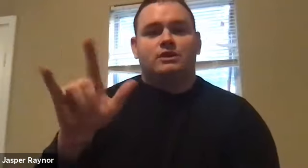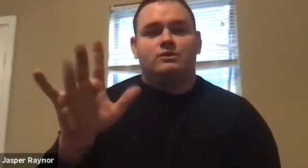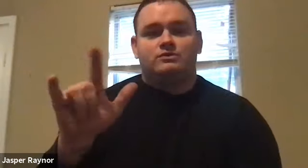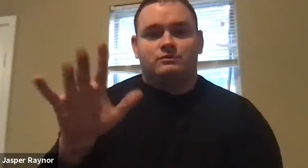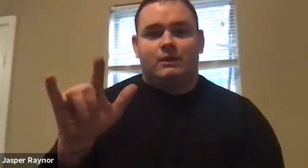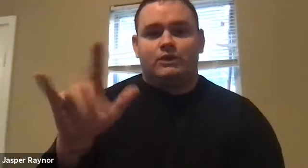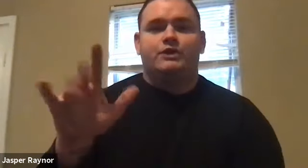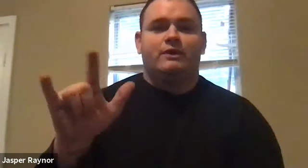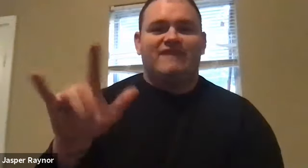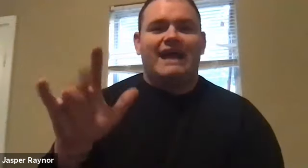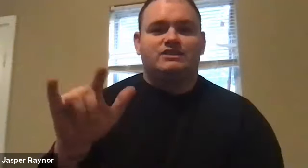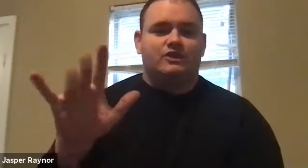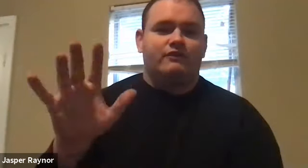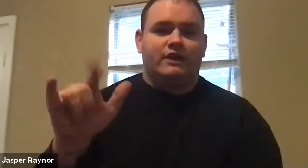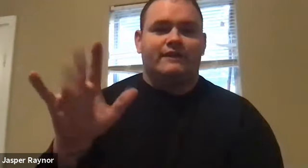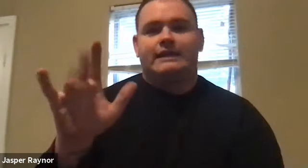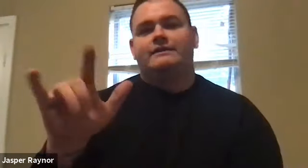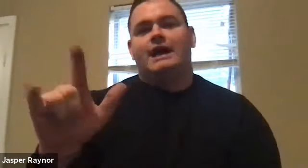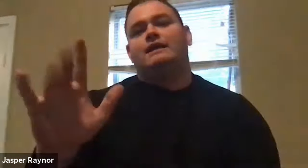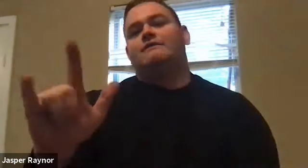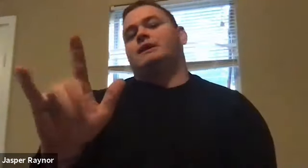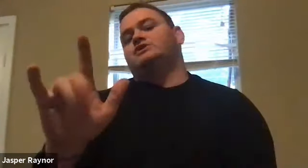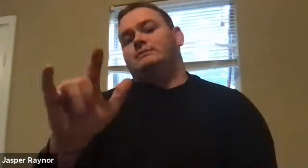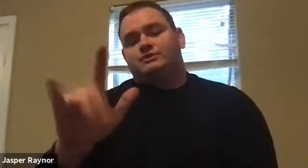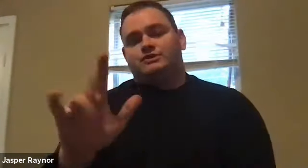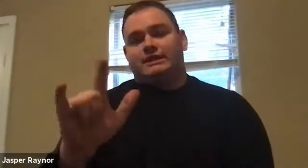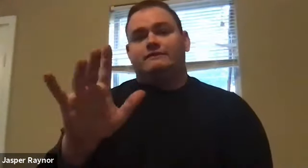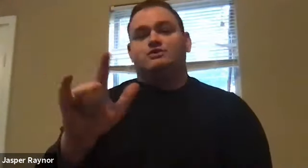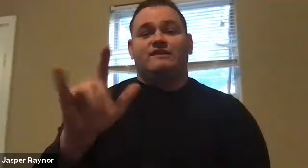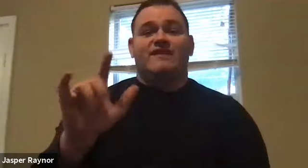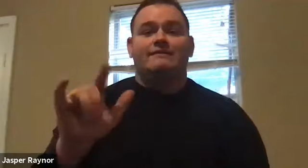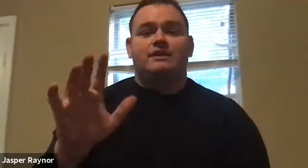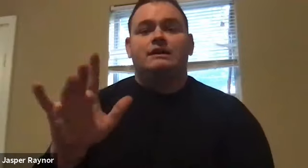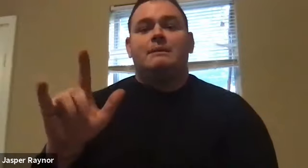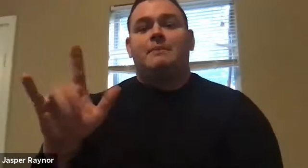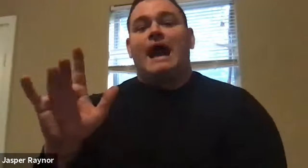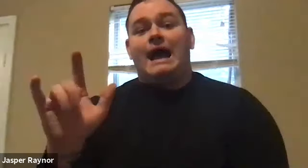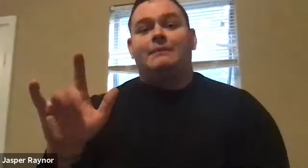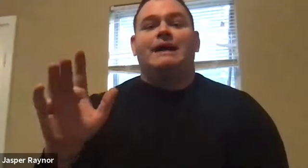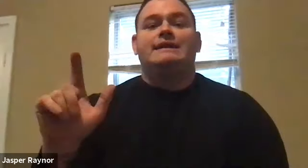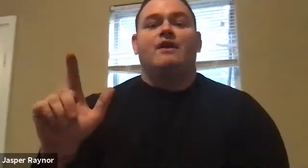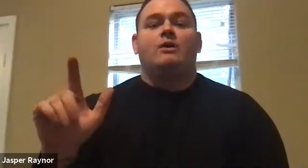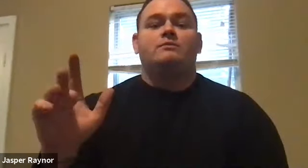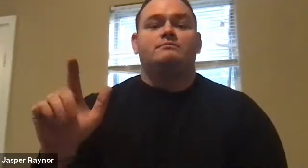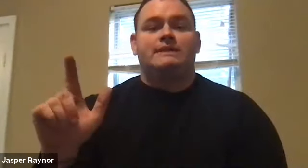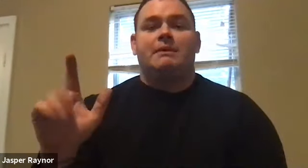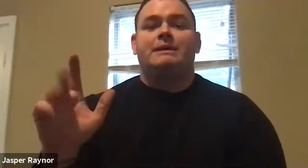so, but when you're doing it fast, they're not really thinking of the I love you handshake. They're just thinking of 25. But I, by default, take my pinky